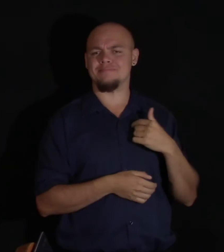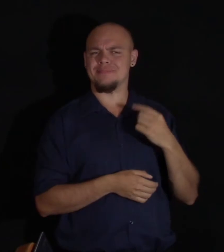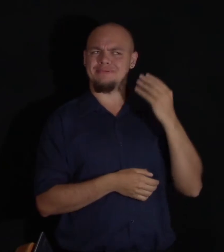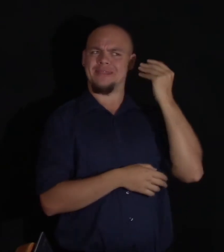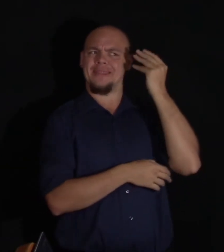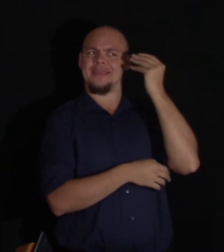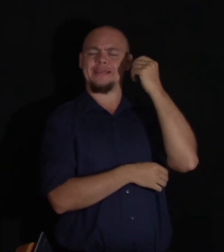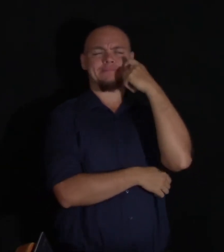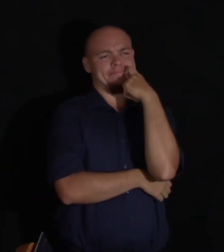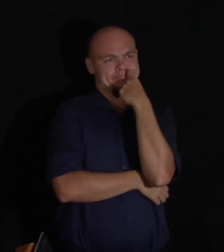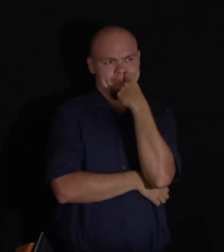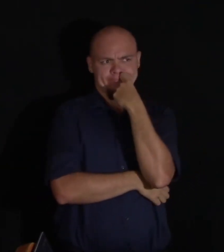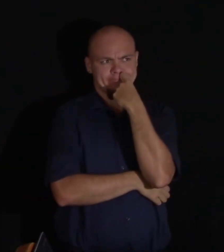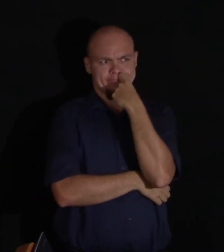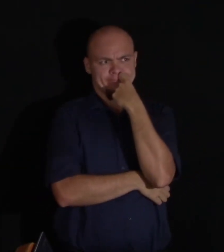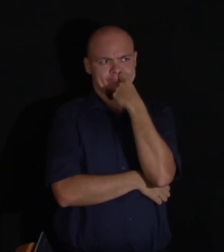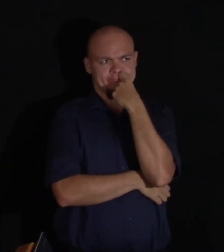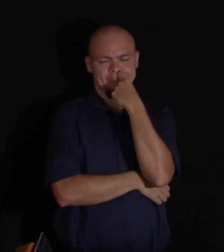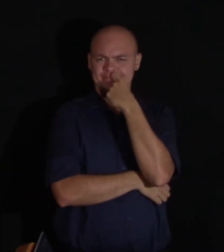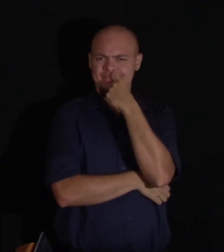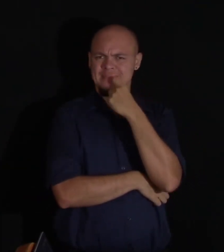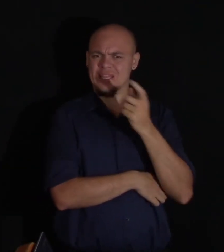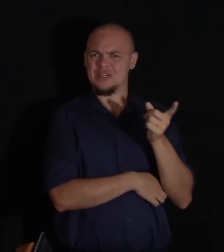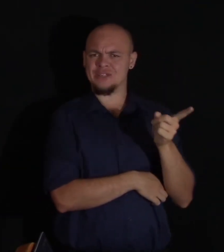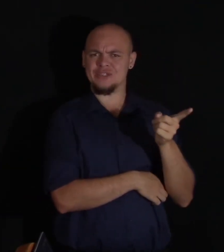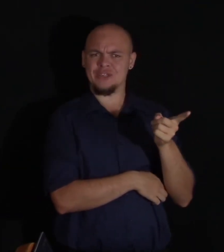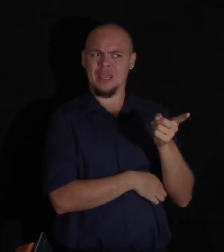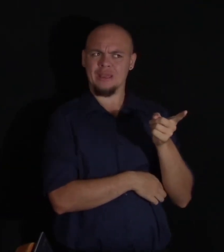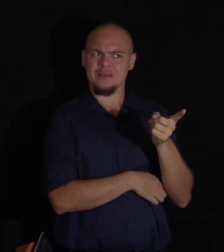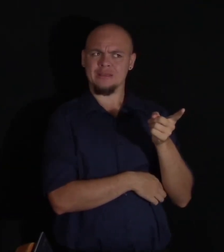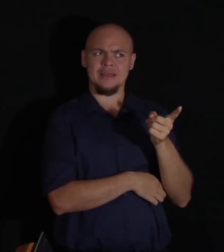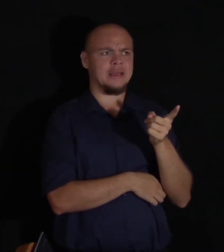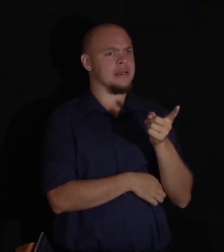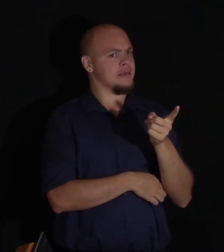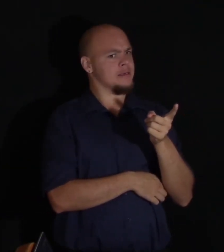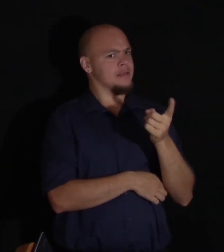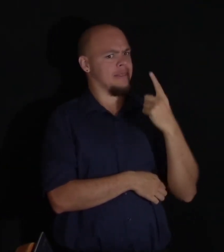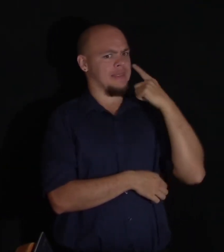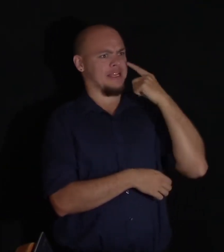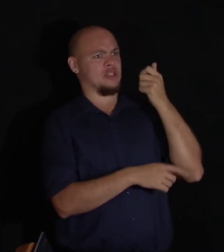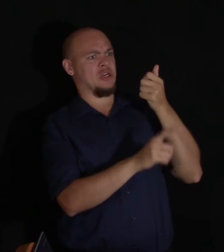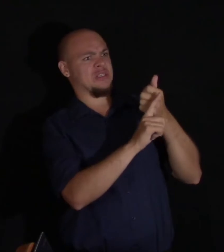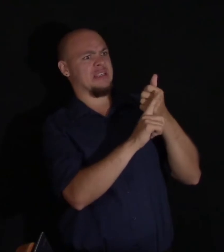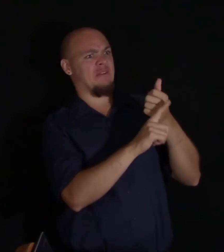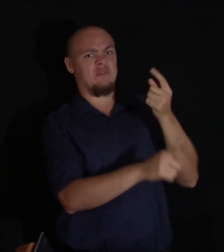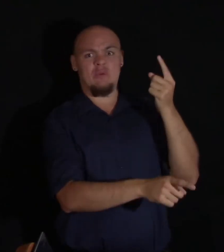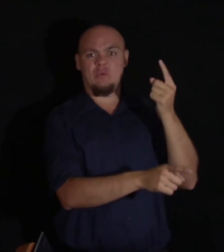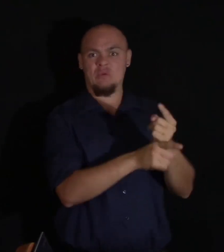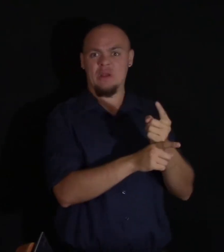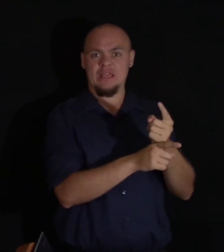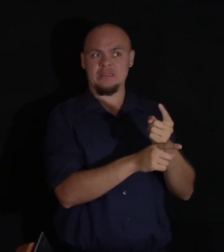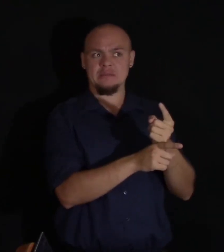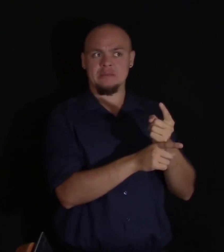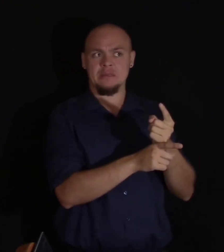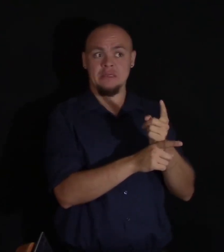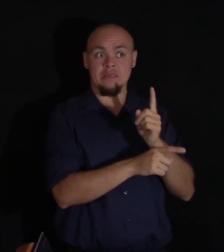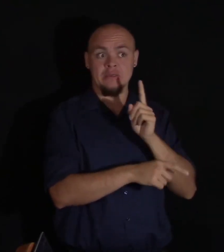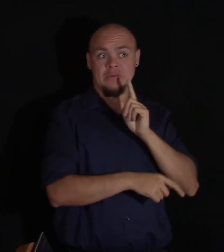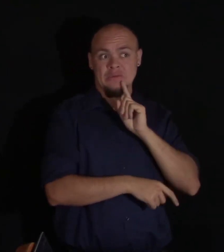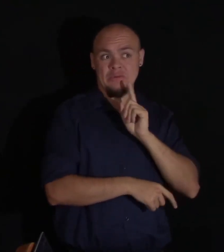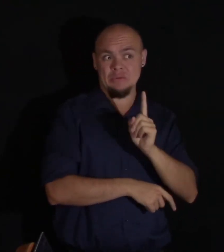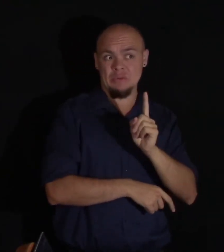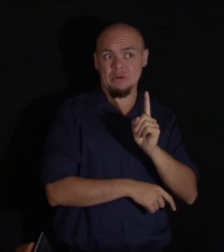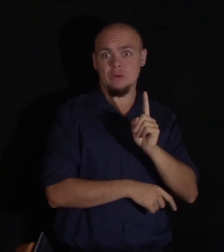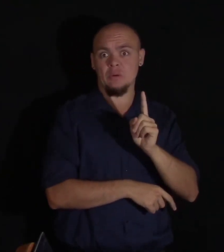thinking. How can she be so sure of herself? Or maybe is it an illusion?